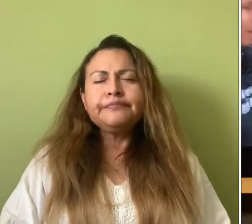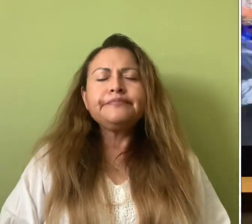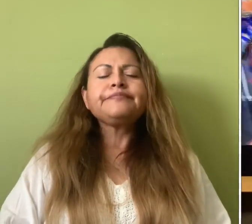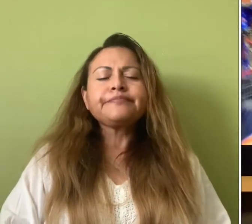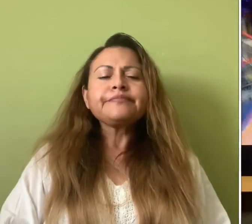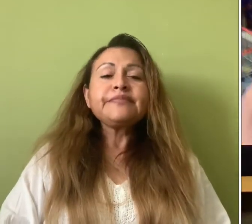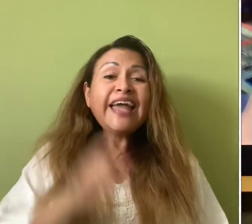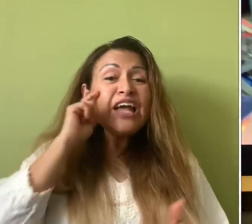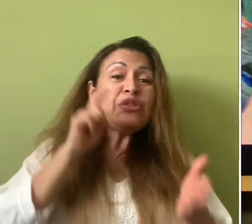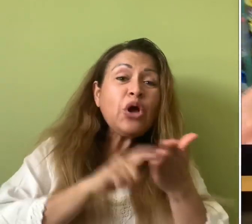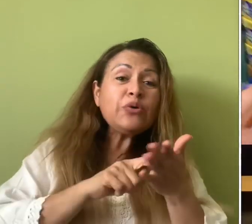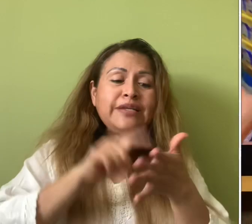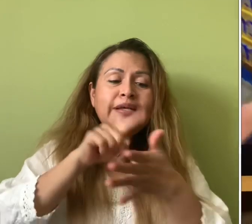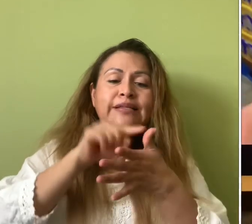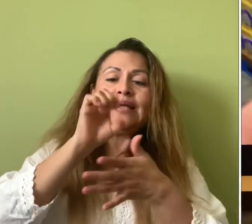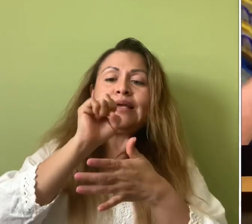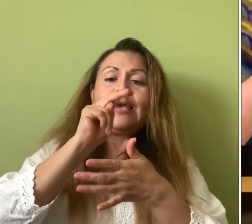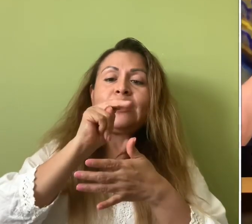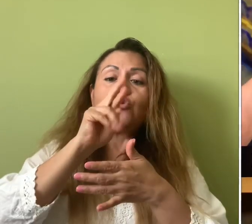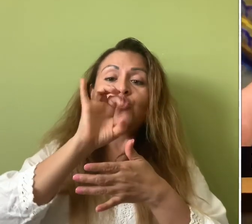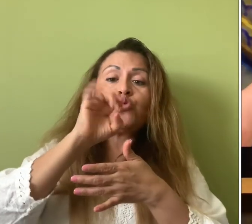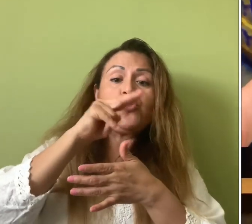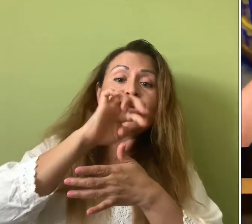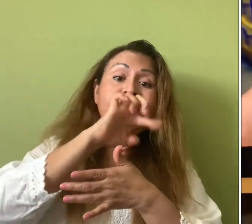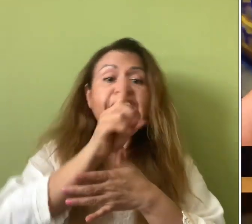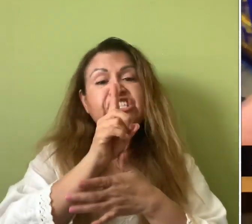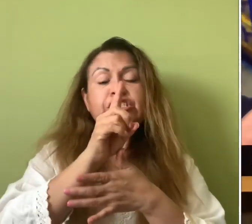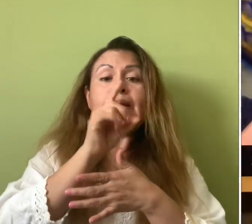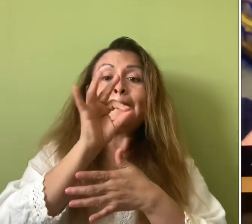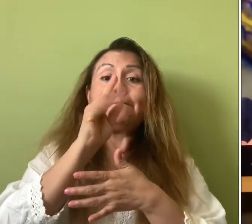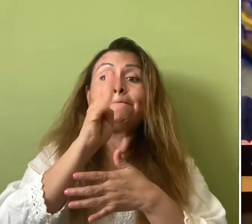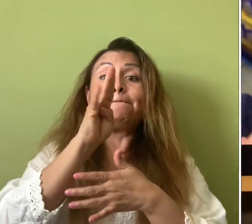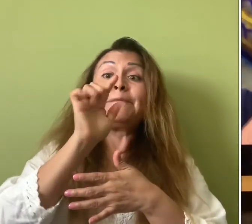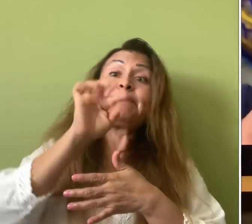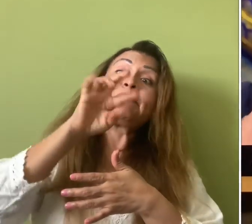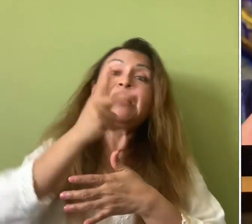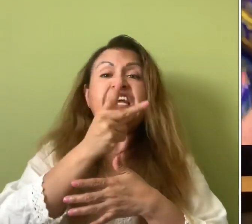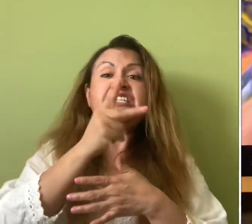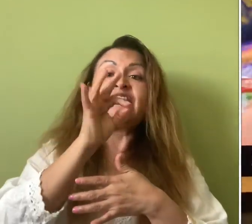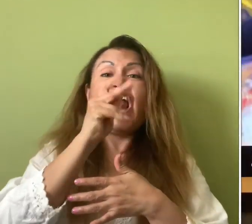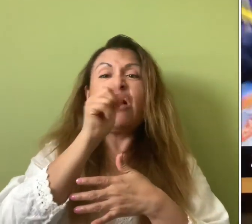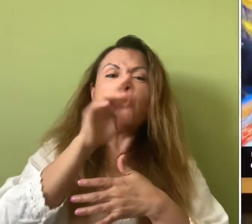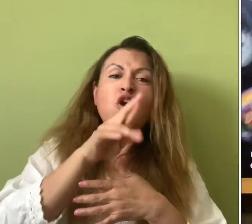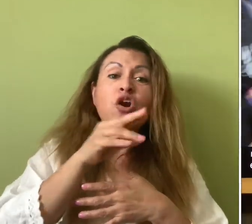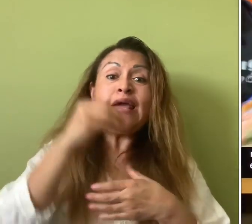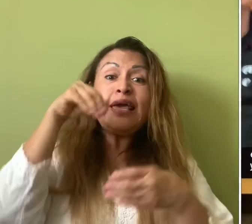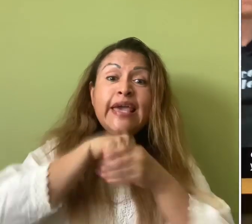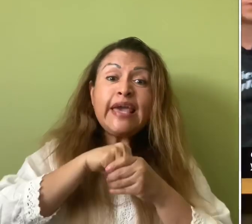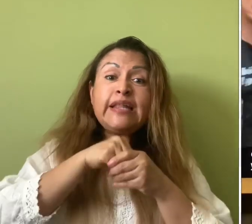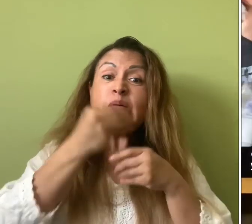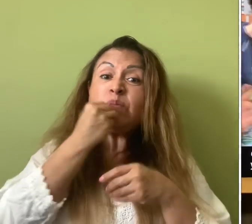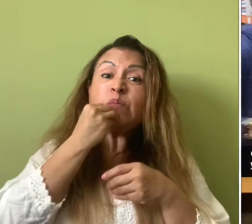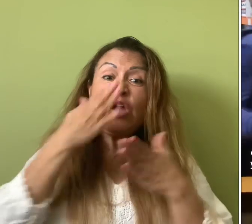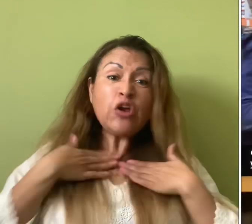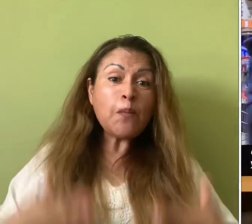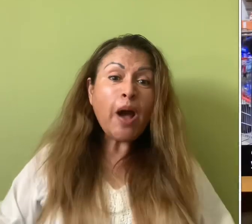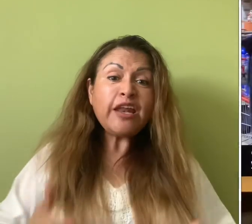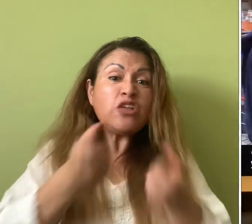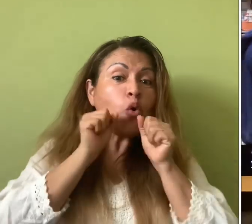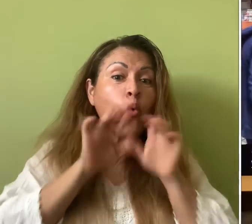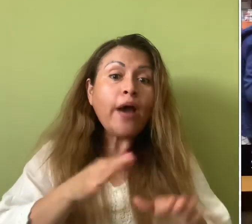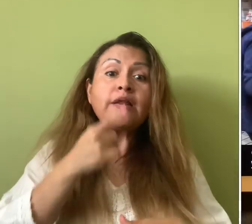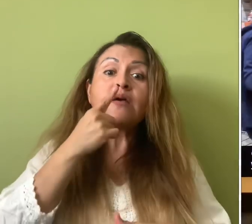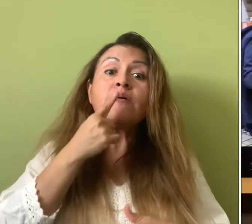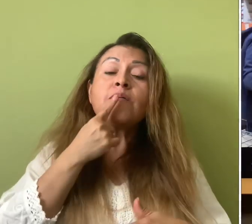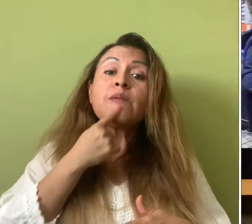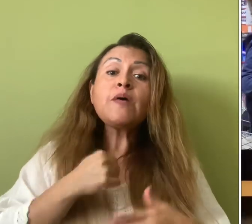See, they always start with enriched, bleached flour. That's not what you want to feed your body, because you start to spike your blood